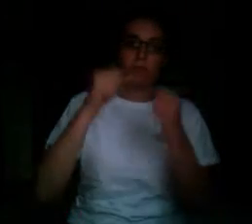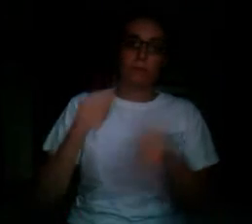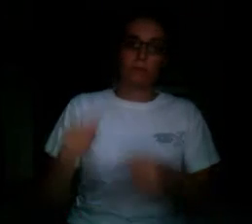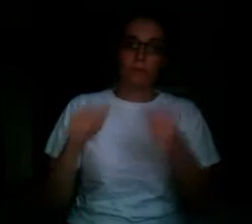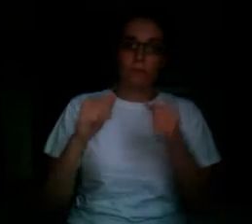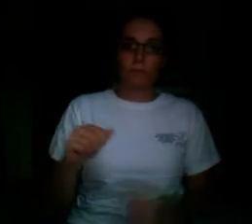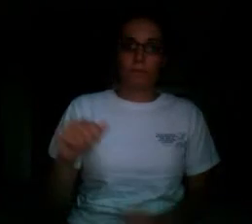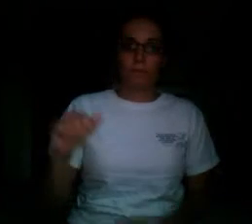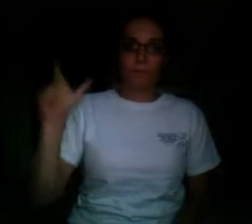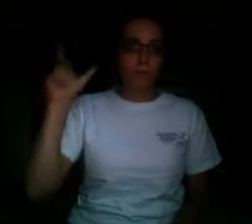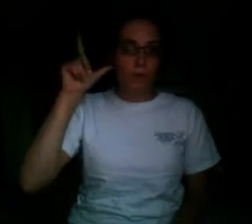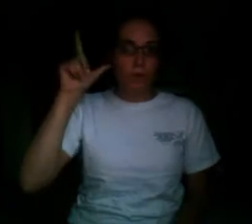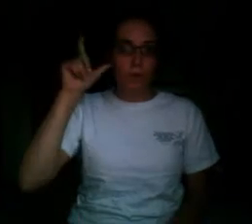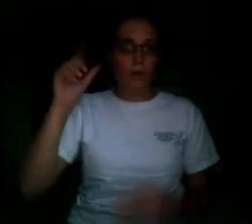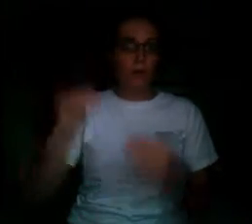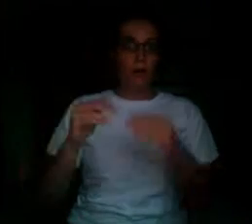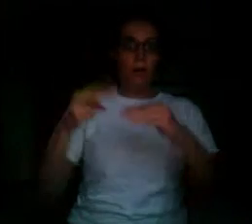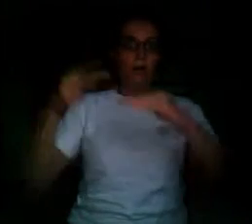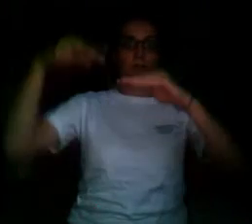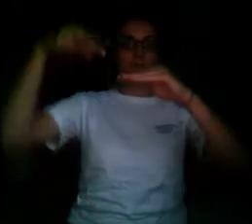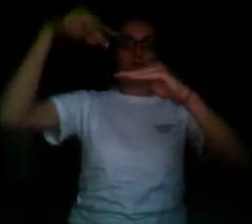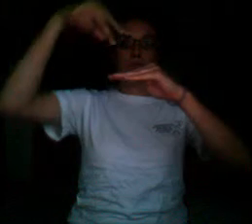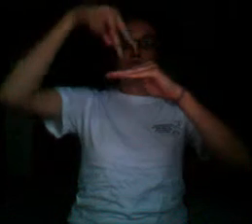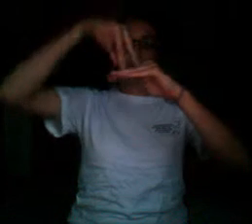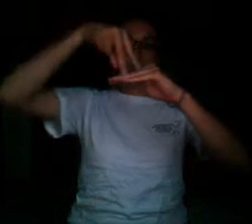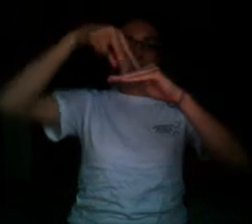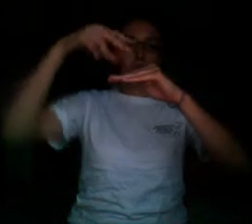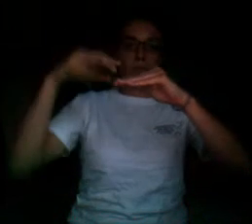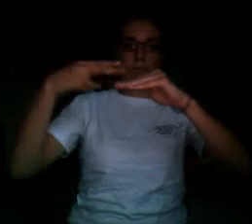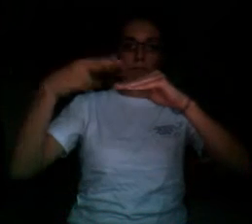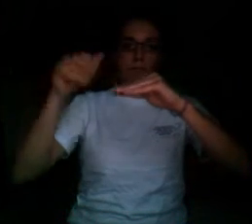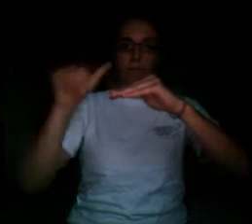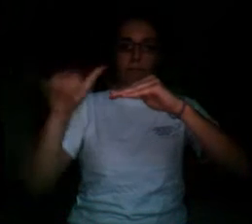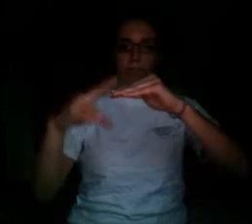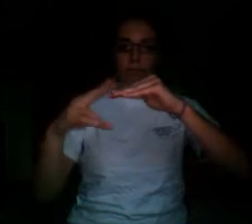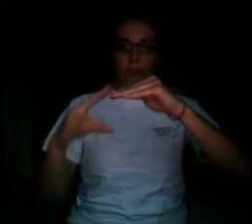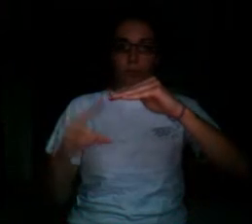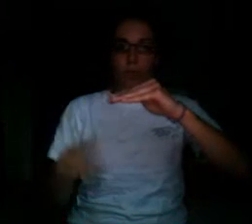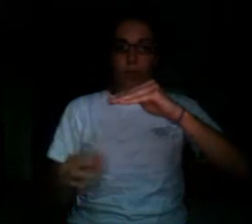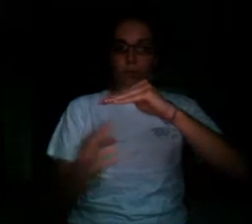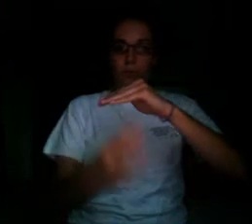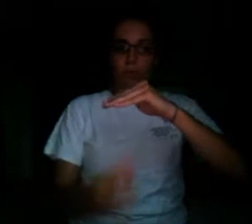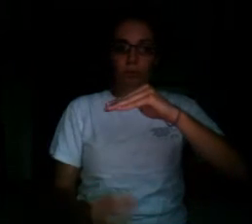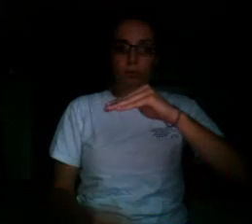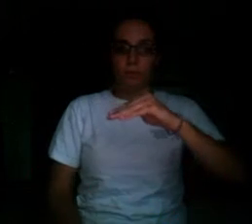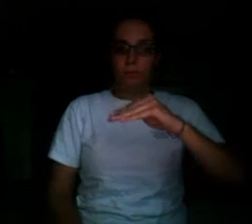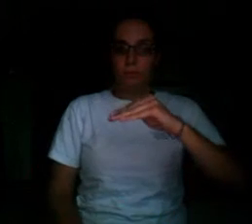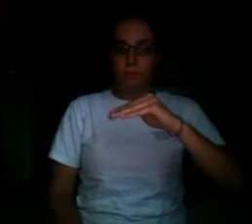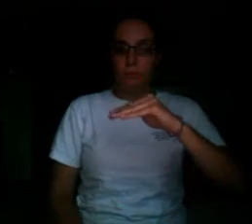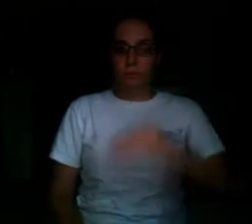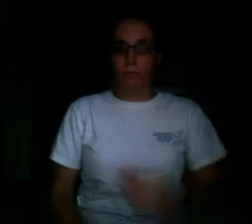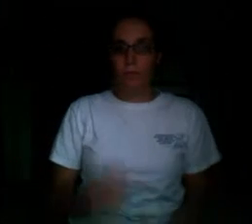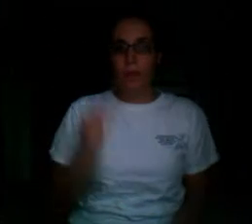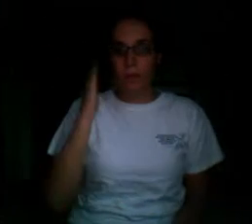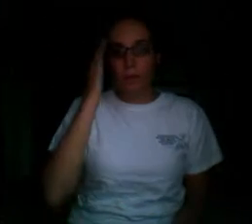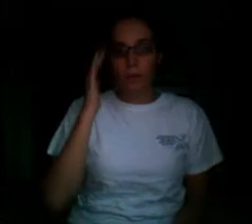and the slippery hay was sloping downward around her. She went on trampling carefully. Her face and her neck were wet